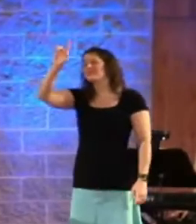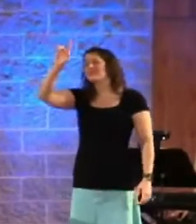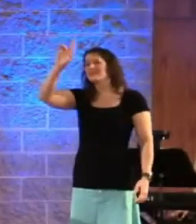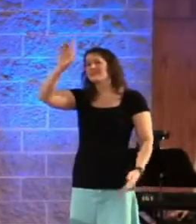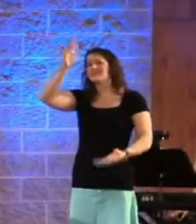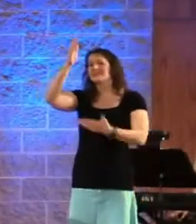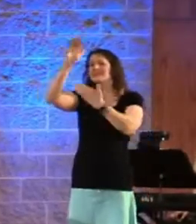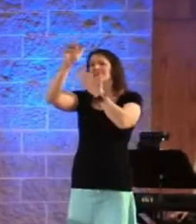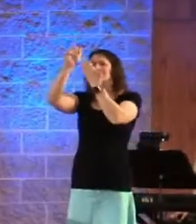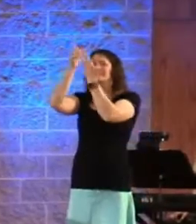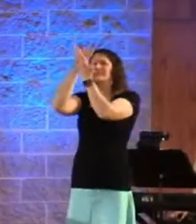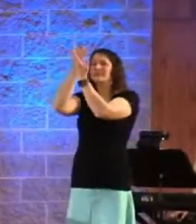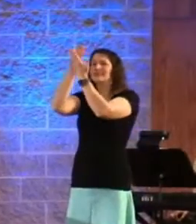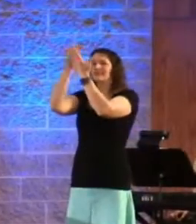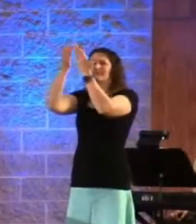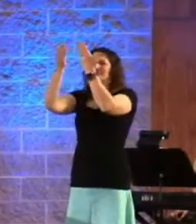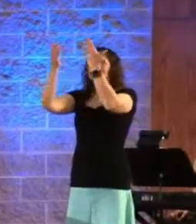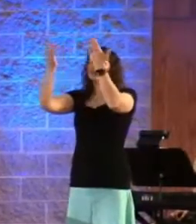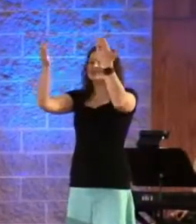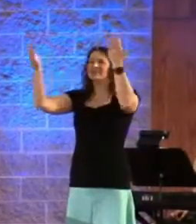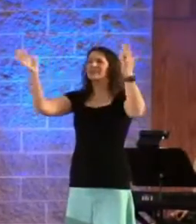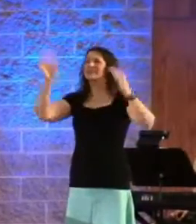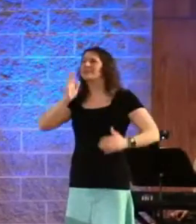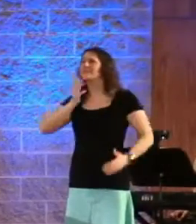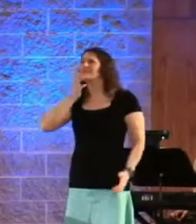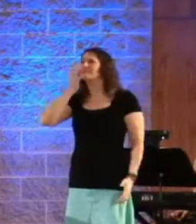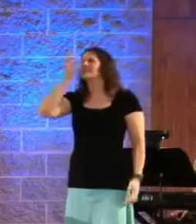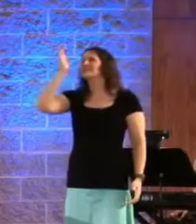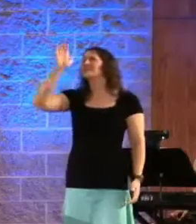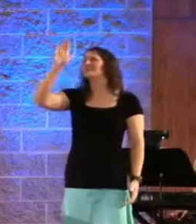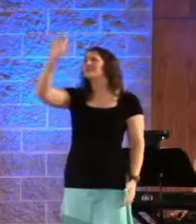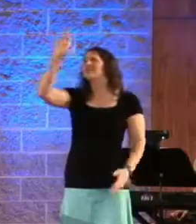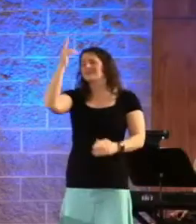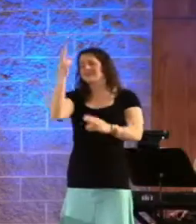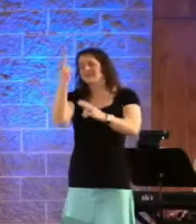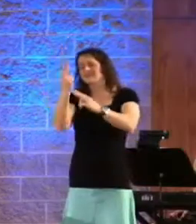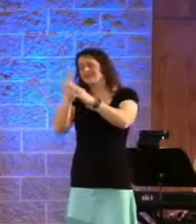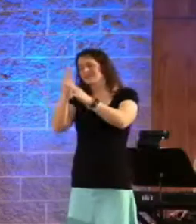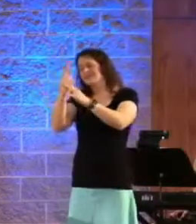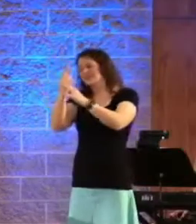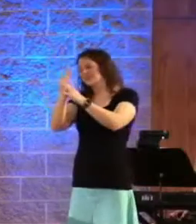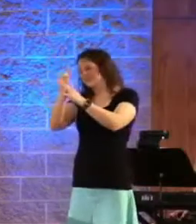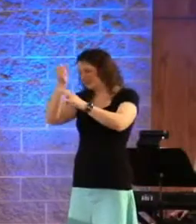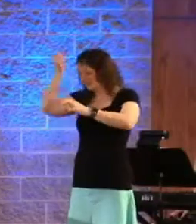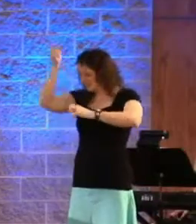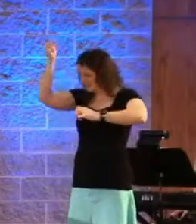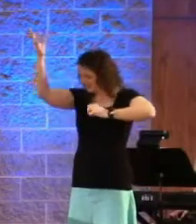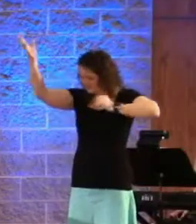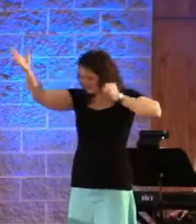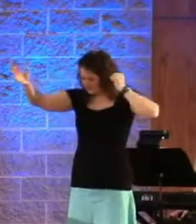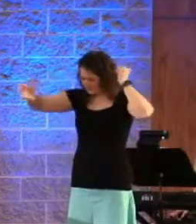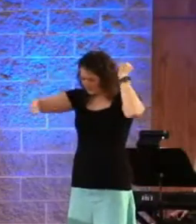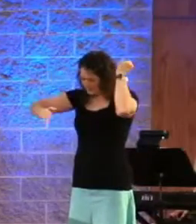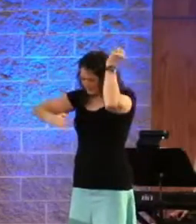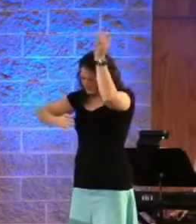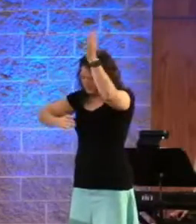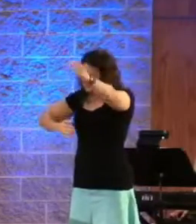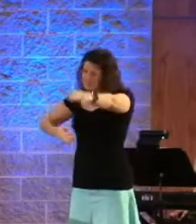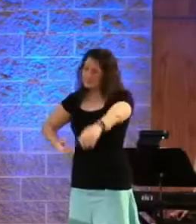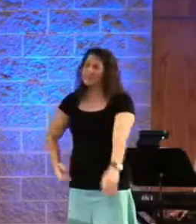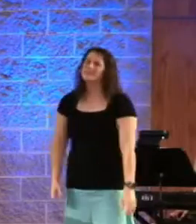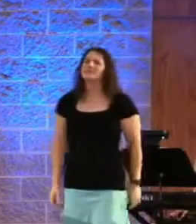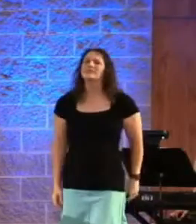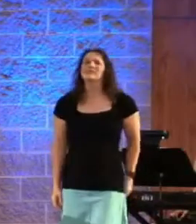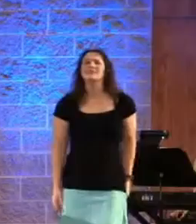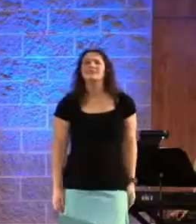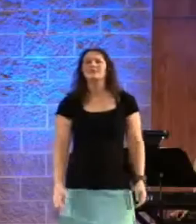heaven and spoke your name into the night. Then through